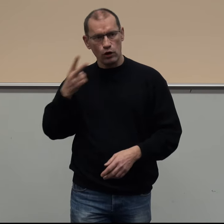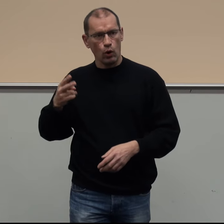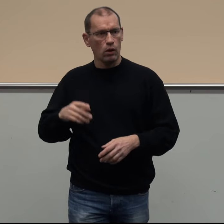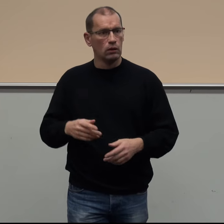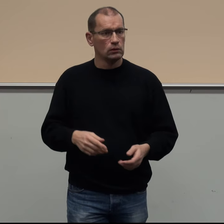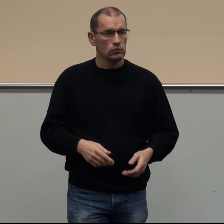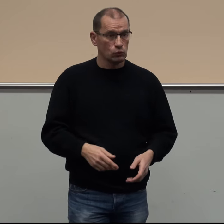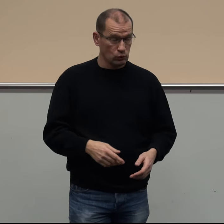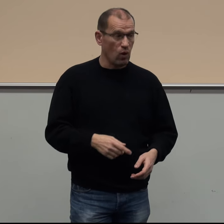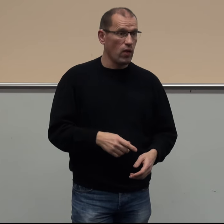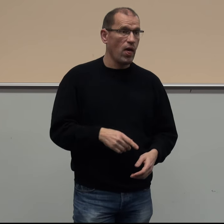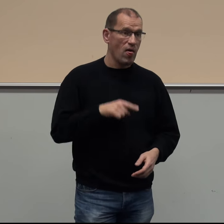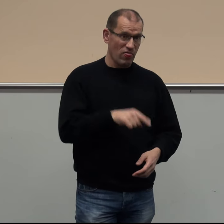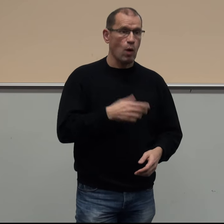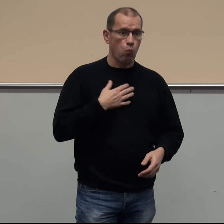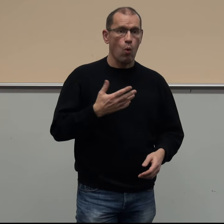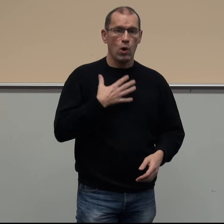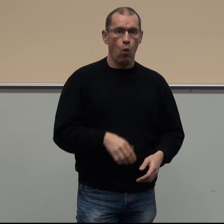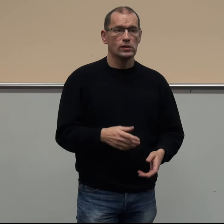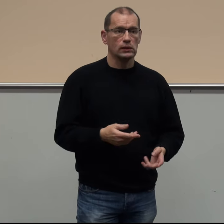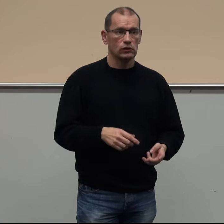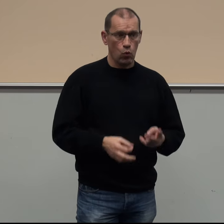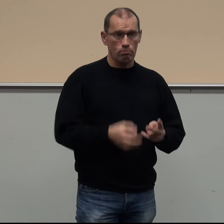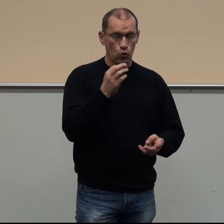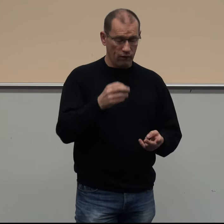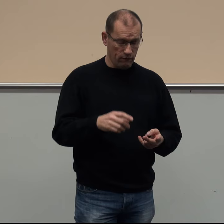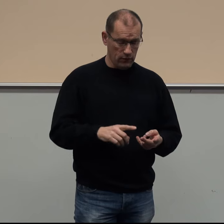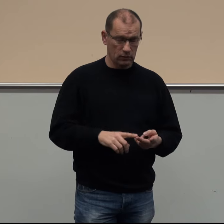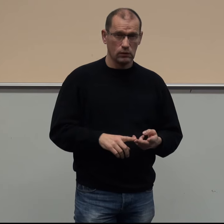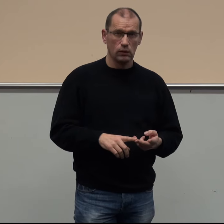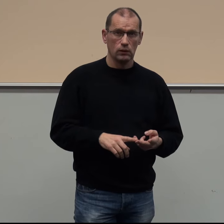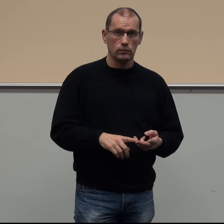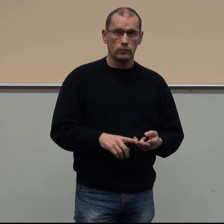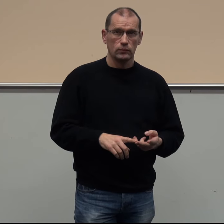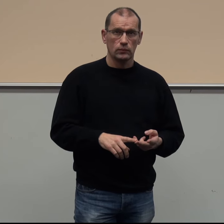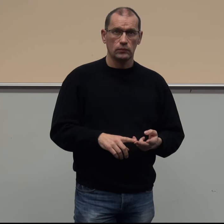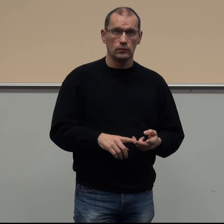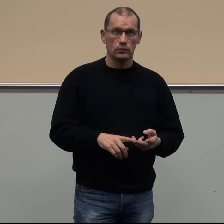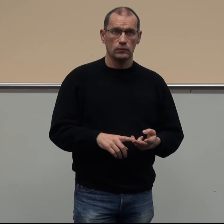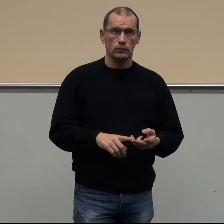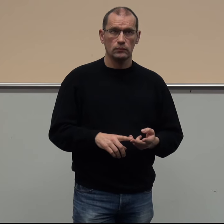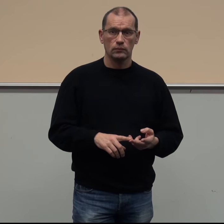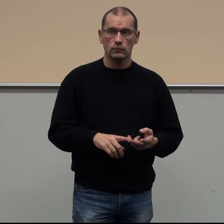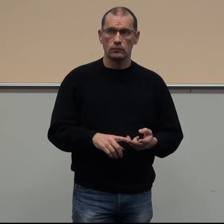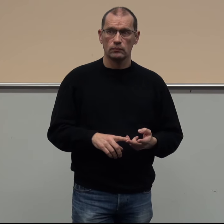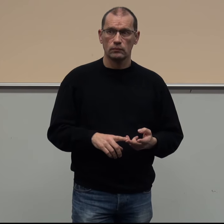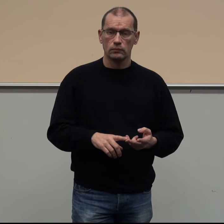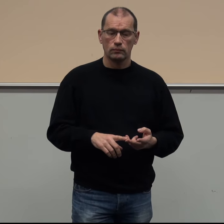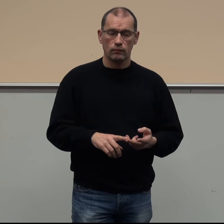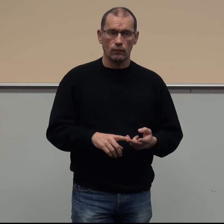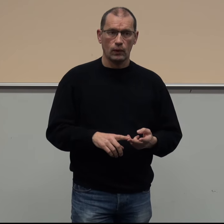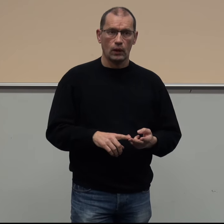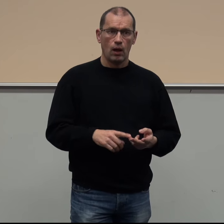like the Deaf Touch Tour, we're going to have the Deaf Bridge tour before each show, to, you know, and it's those